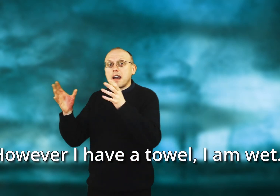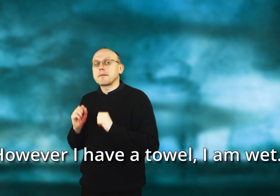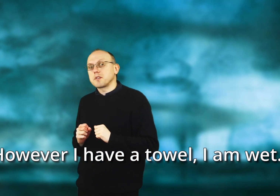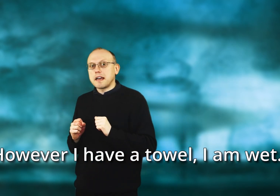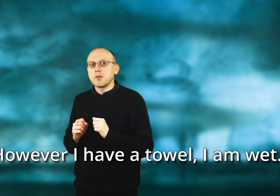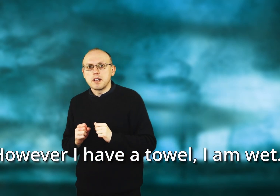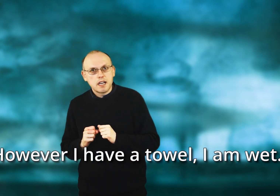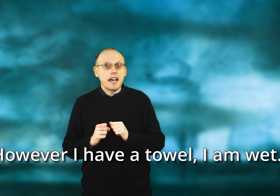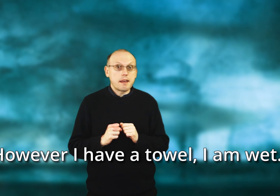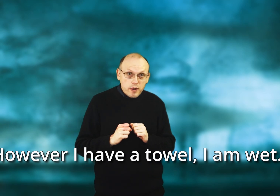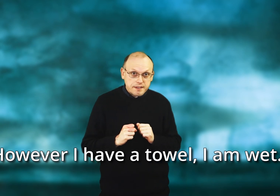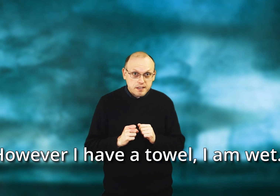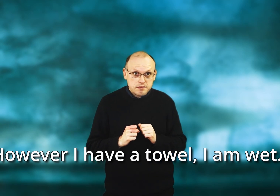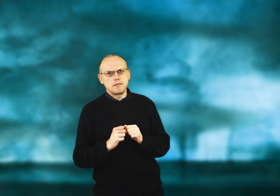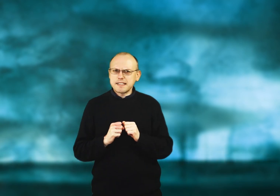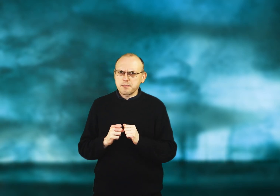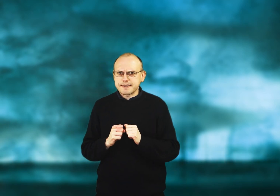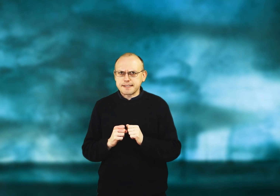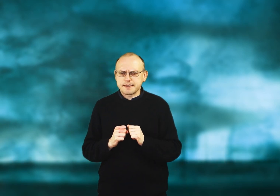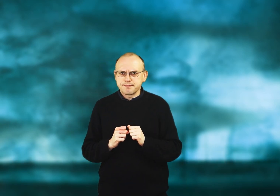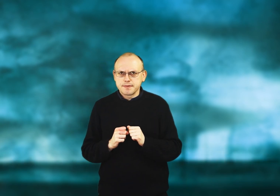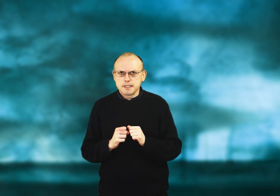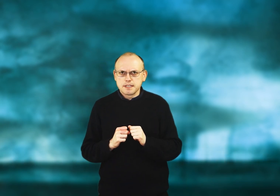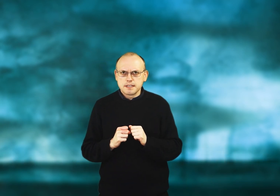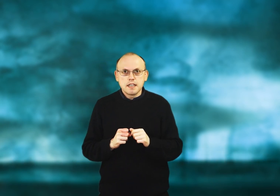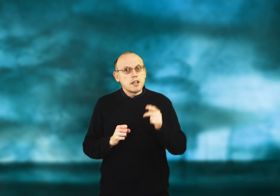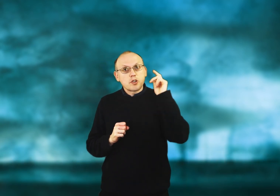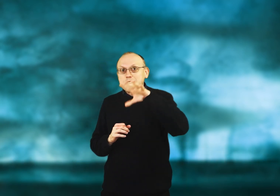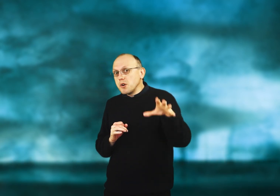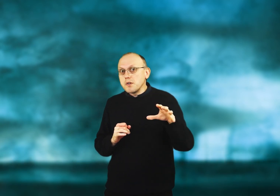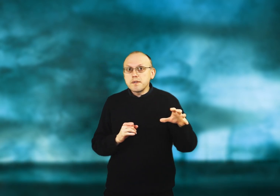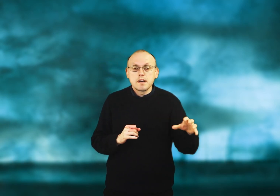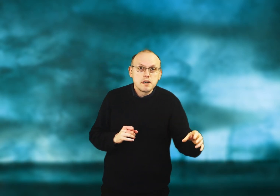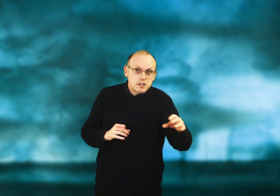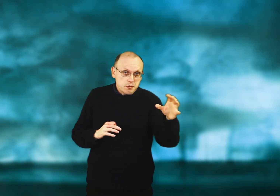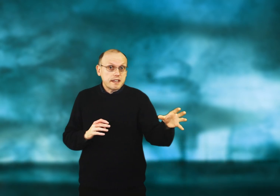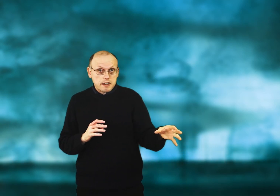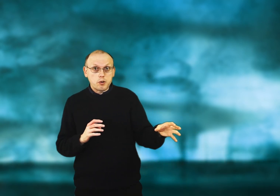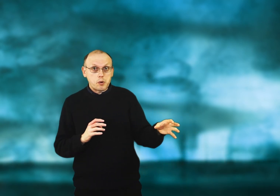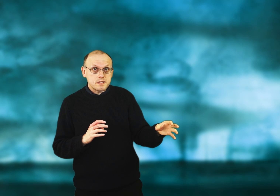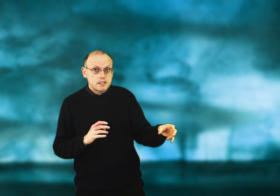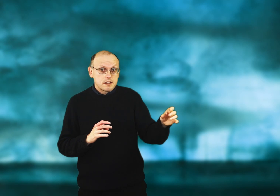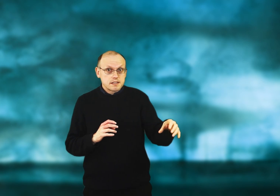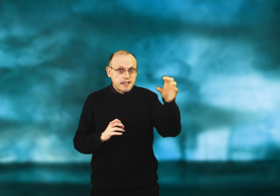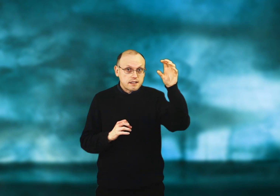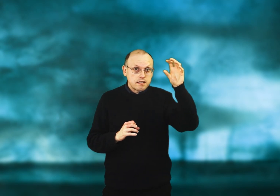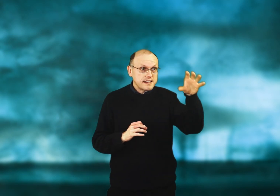am a towel, I am wet. That doesn't make sense. You can move a subordinating clause that starts